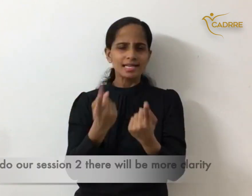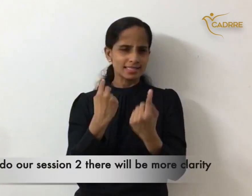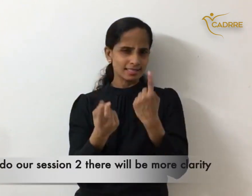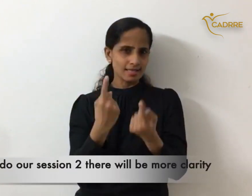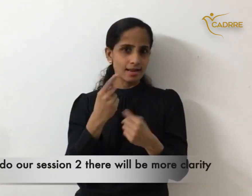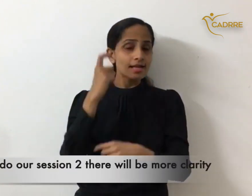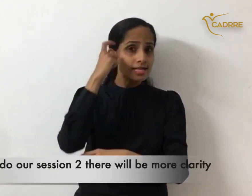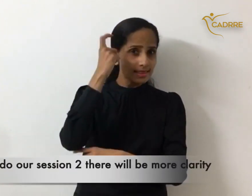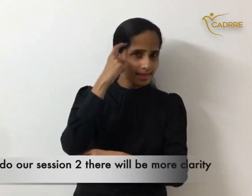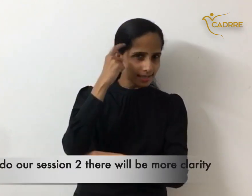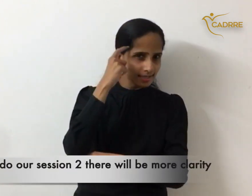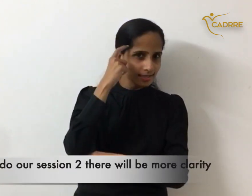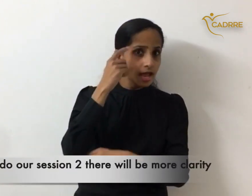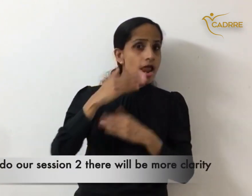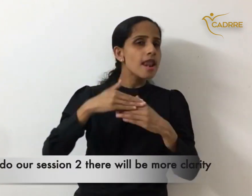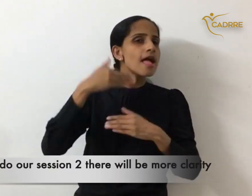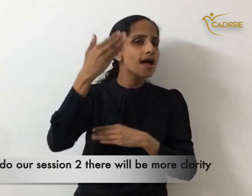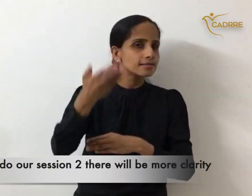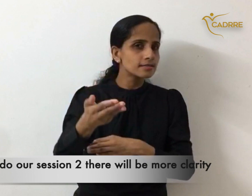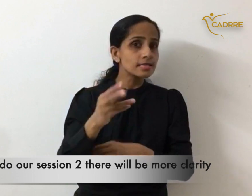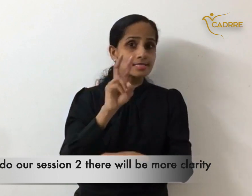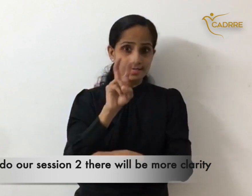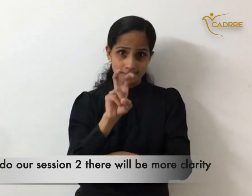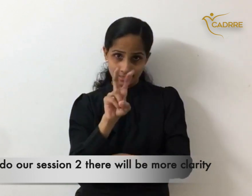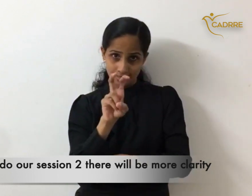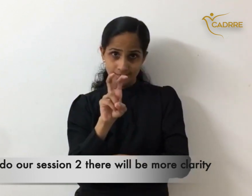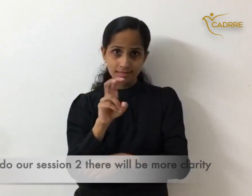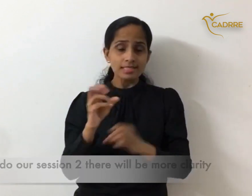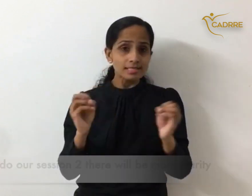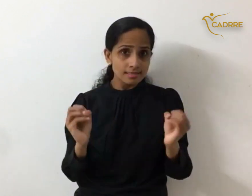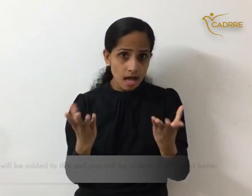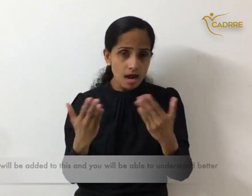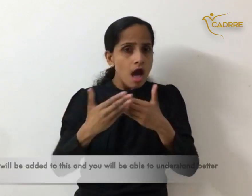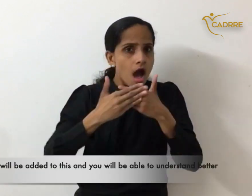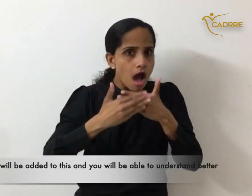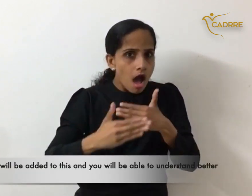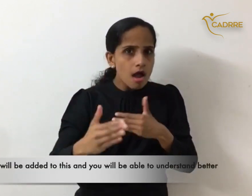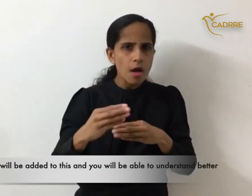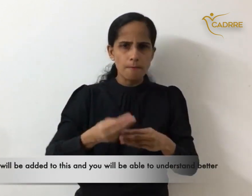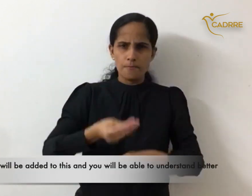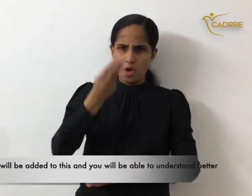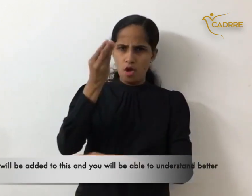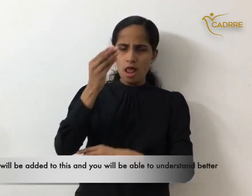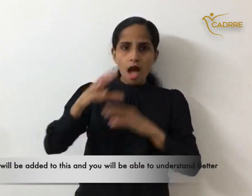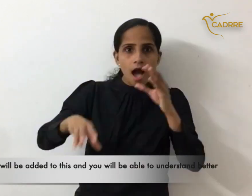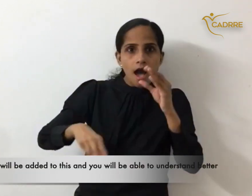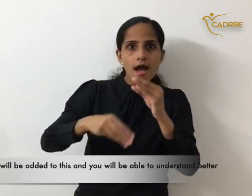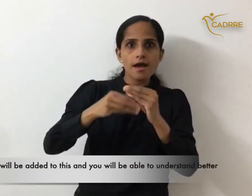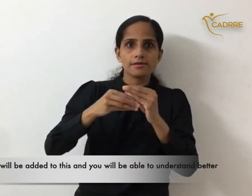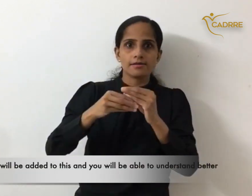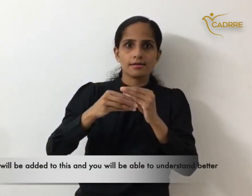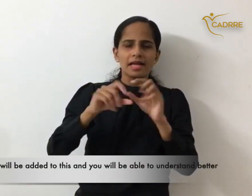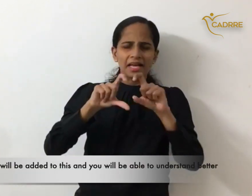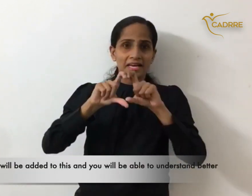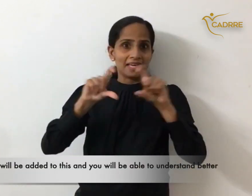So when we do our session 2, there'll be more clarity as more information will be